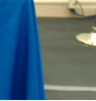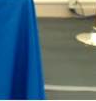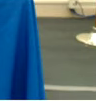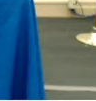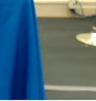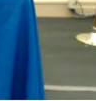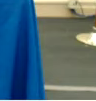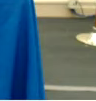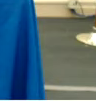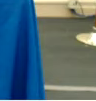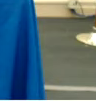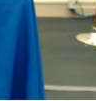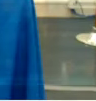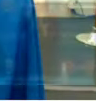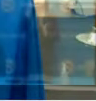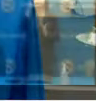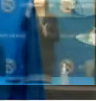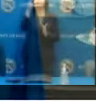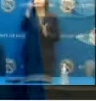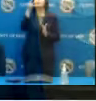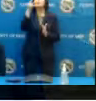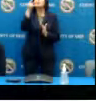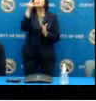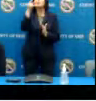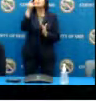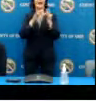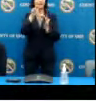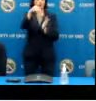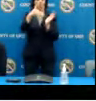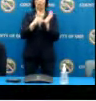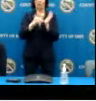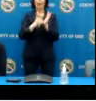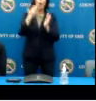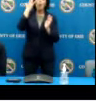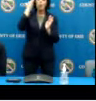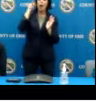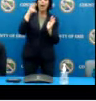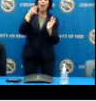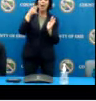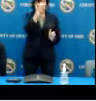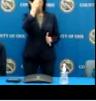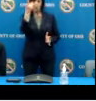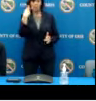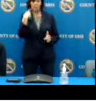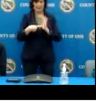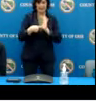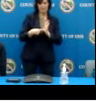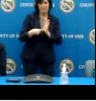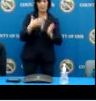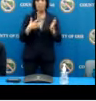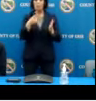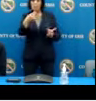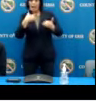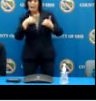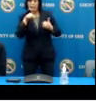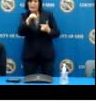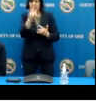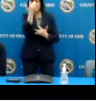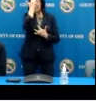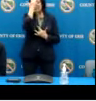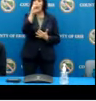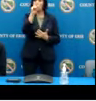primary care provider, please go through your provider, because they want to know if you're symptomatic. They want to know if you may have COVID-19. So